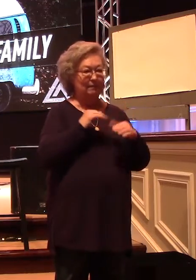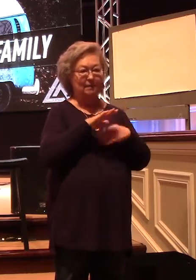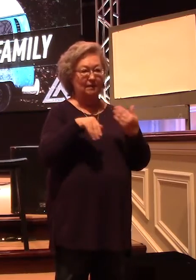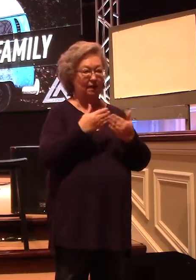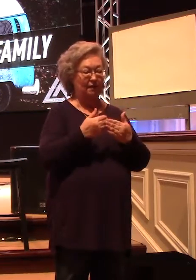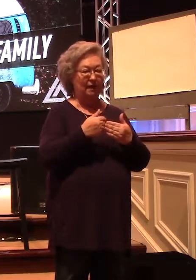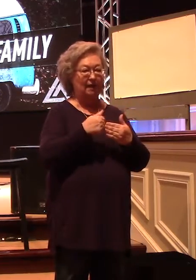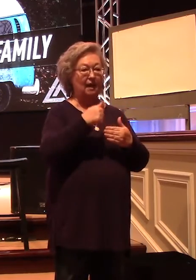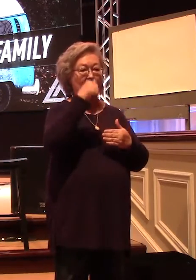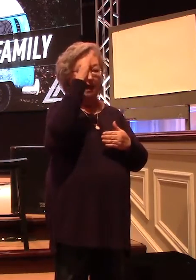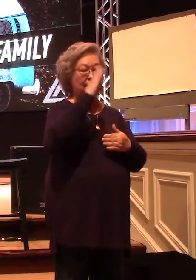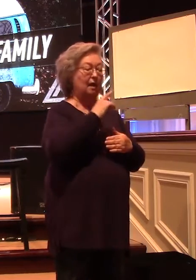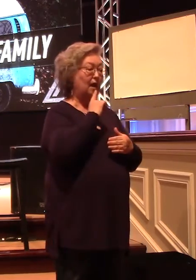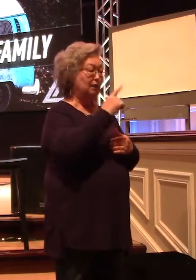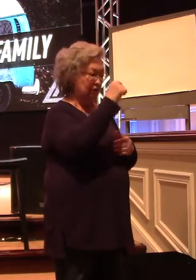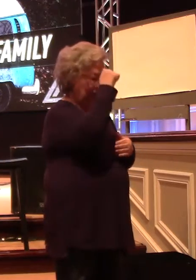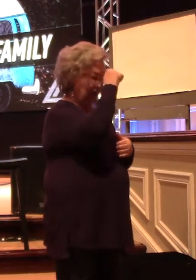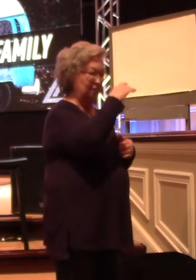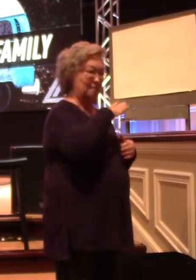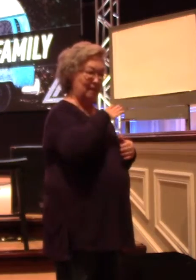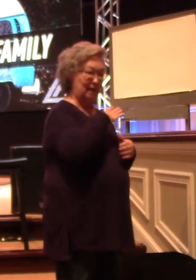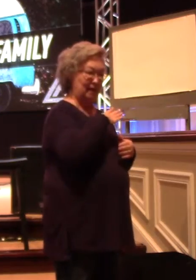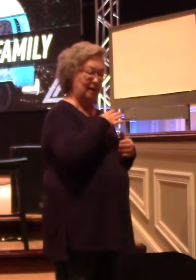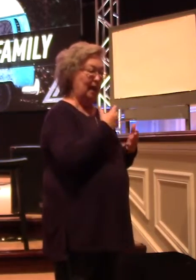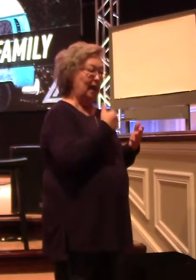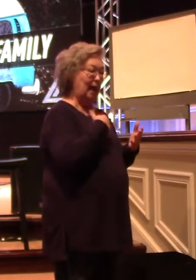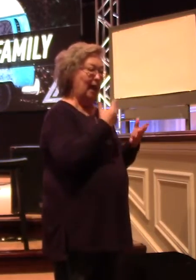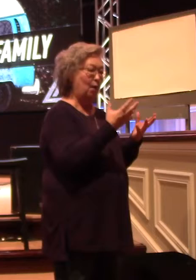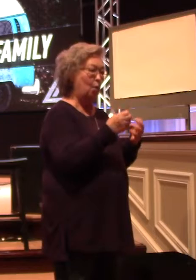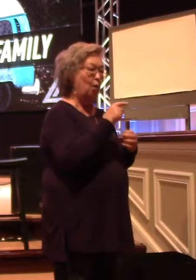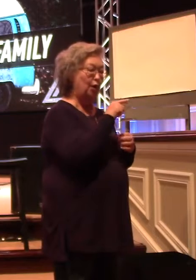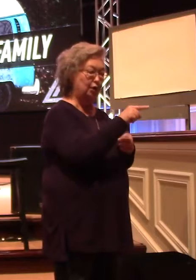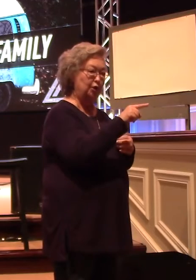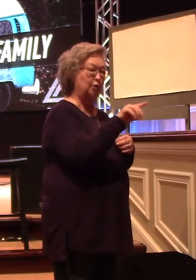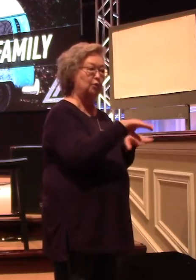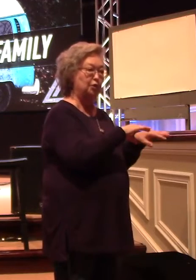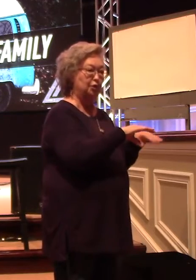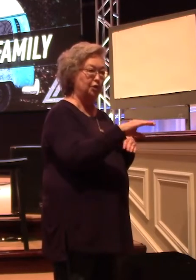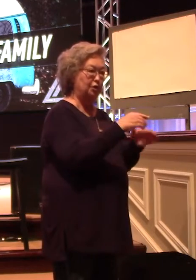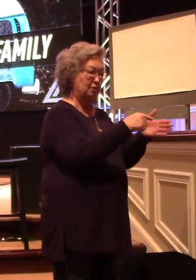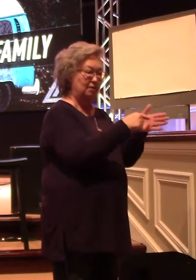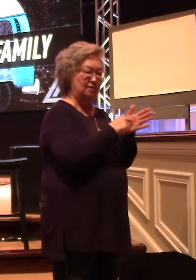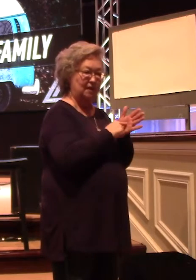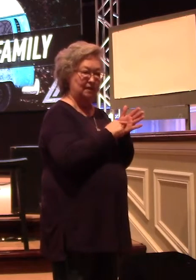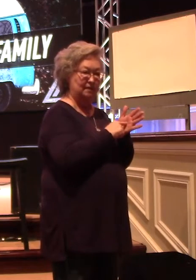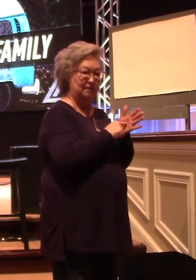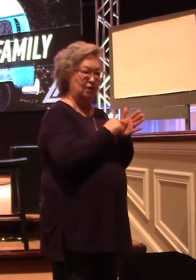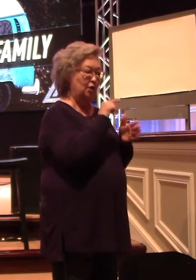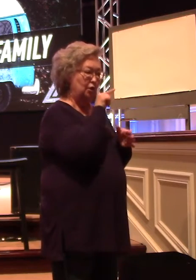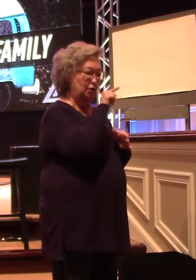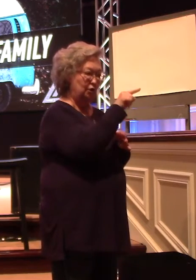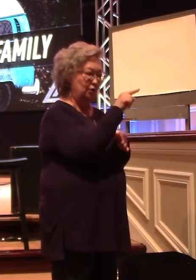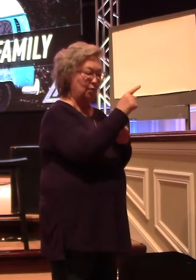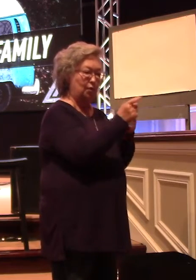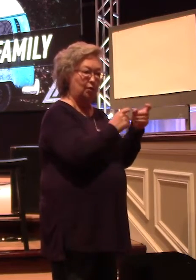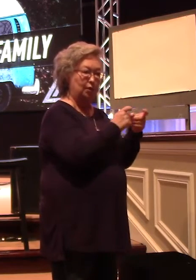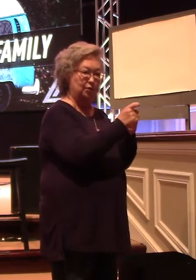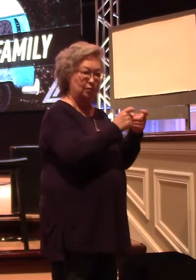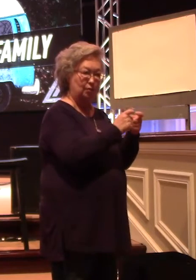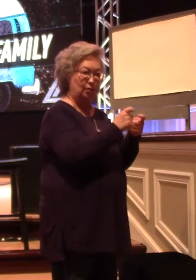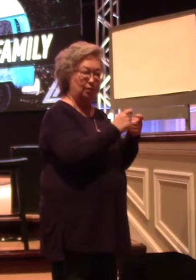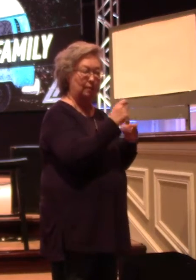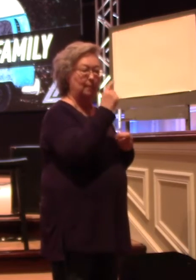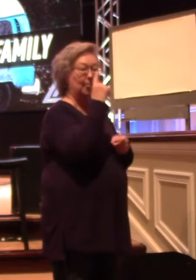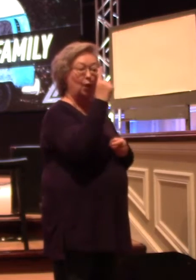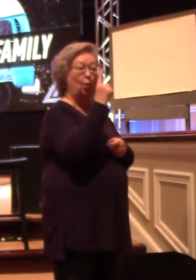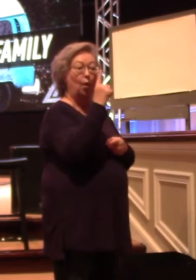some things I want you to do. And here's the one rule, okay? It was a one-rule garden. Wouldn't have to be a great place to live, wouldn't it? Okay? You